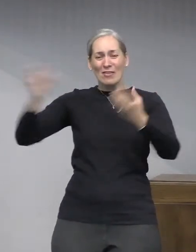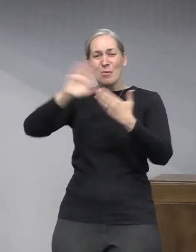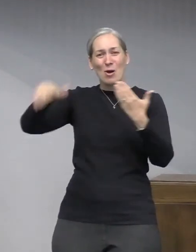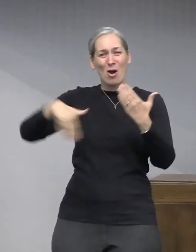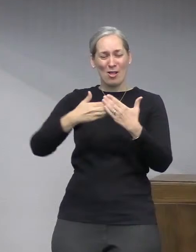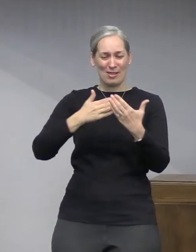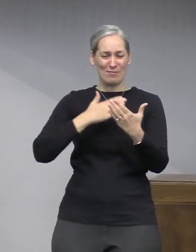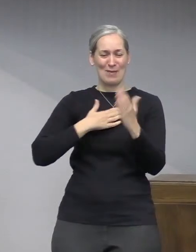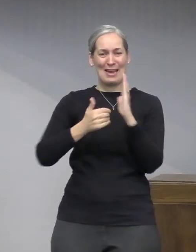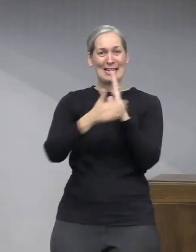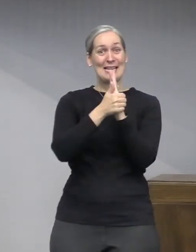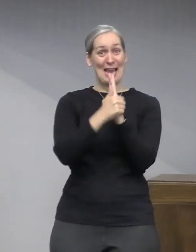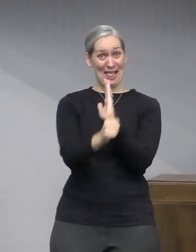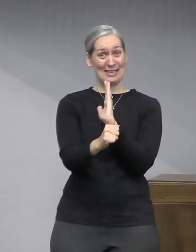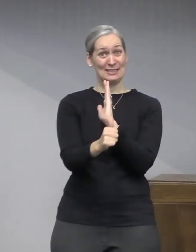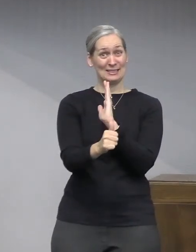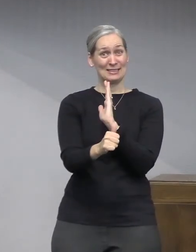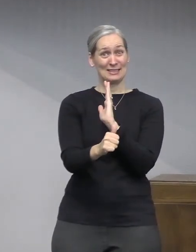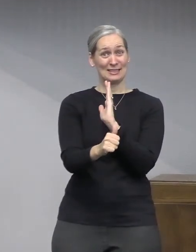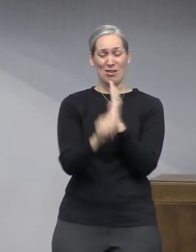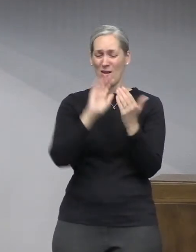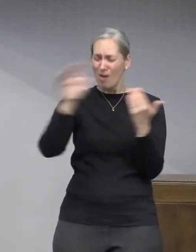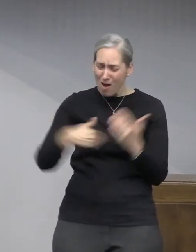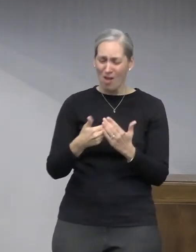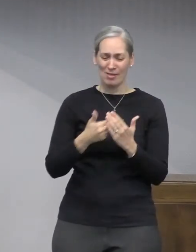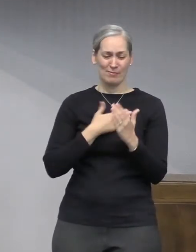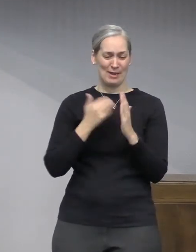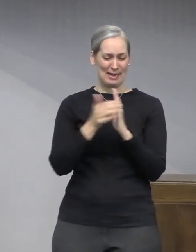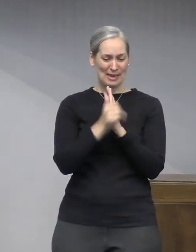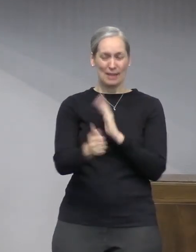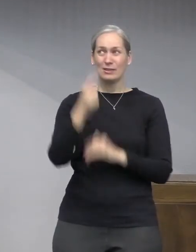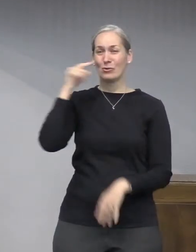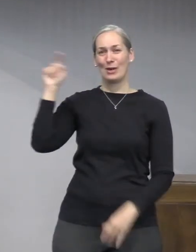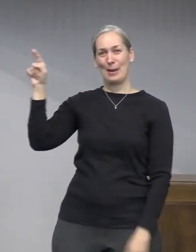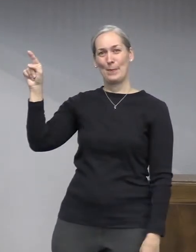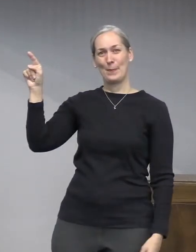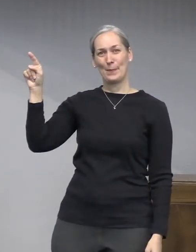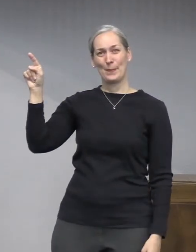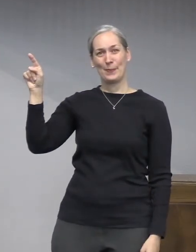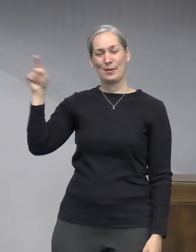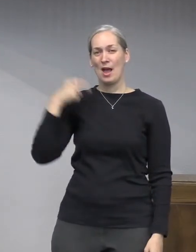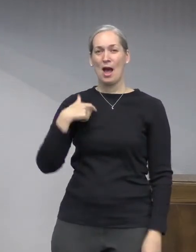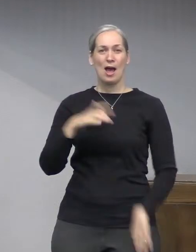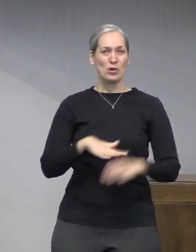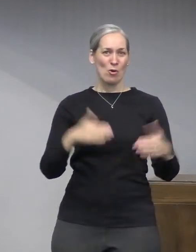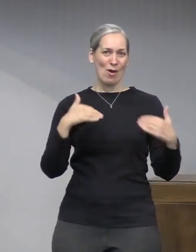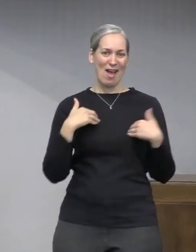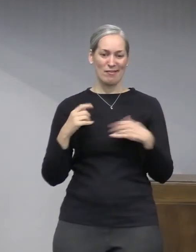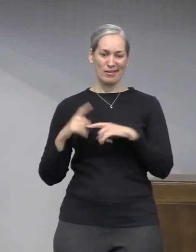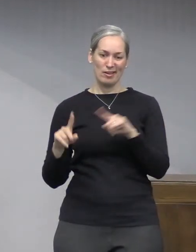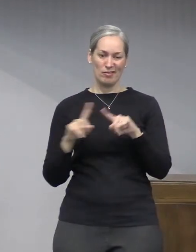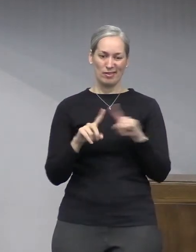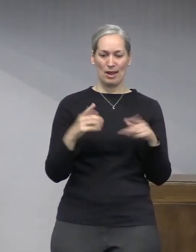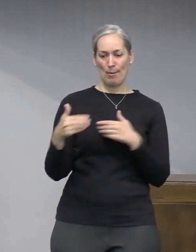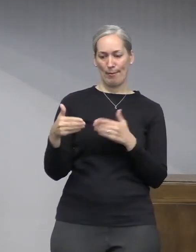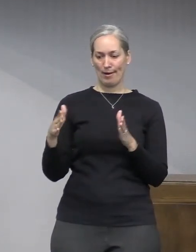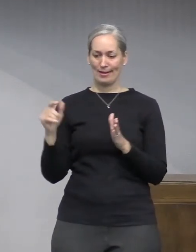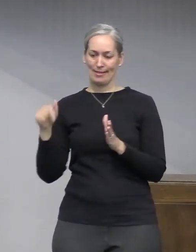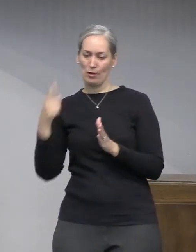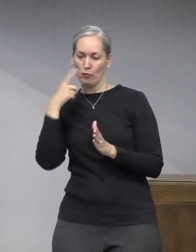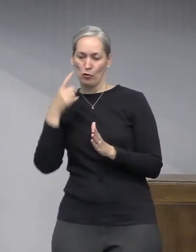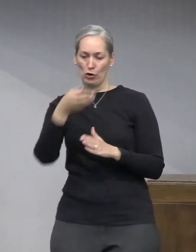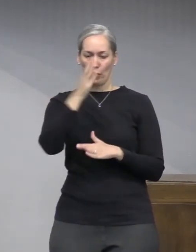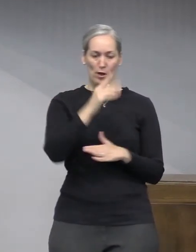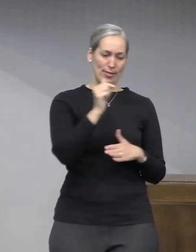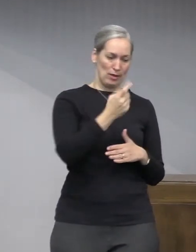of my talents. All of my talents are for him. I don't have different boxes where this is for God and this